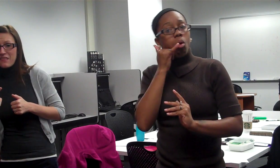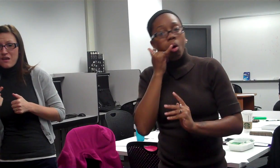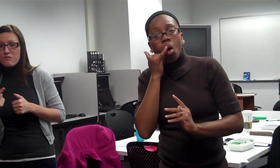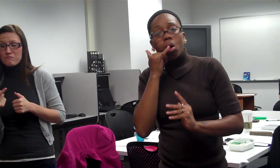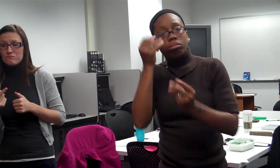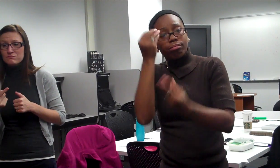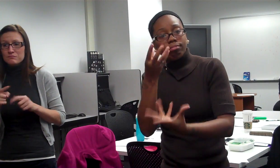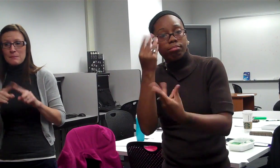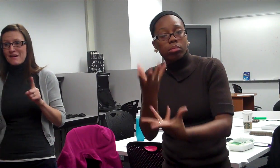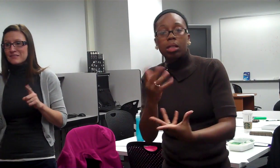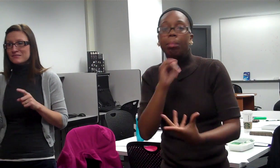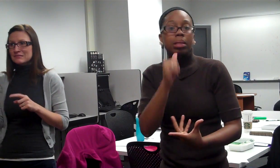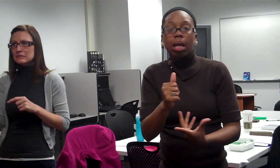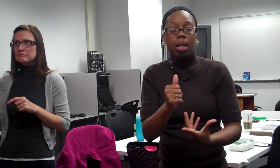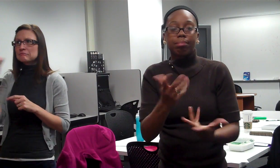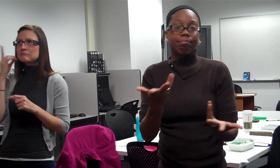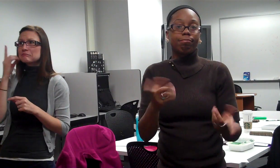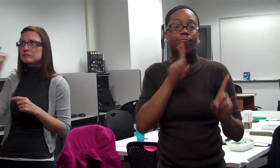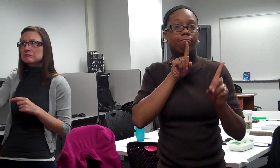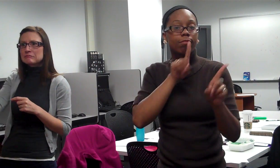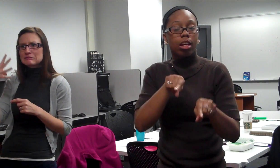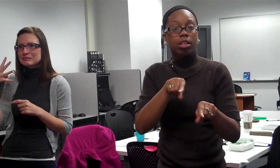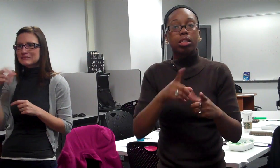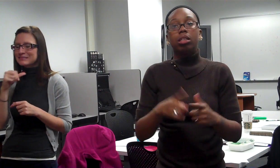for us. And all of a sudden, I get a phone call from my mom,